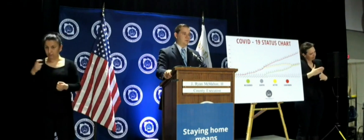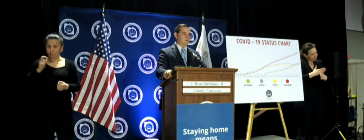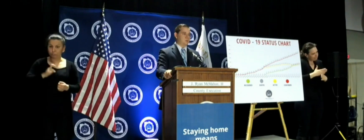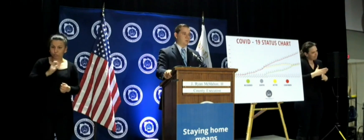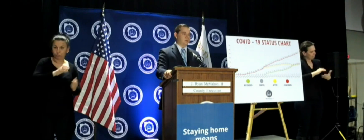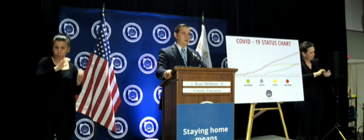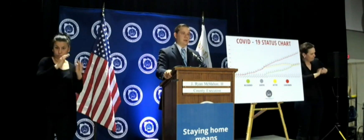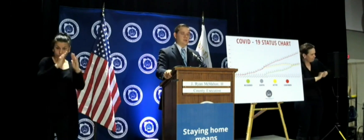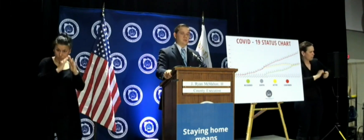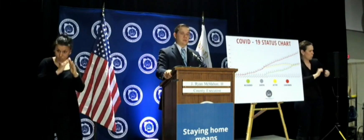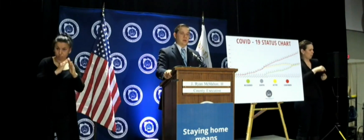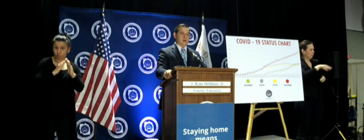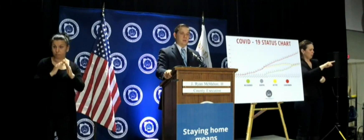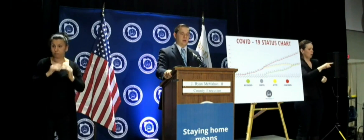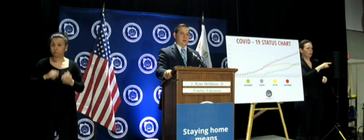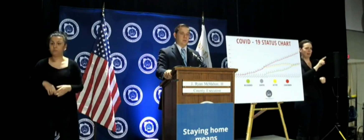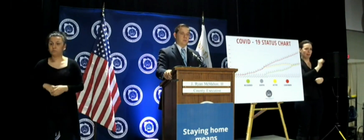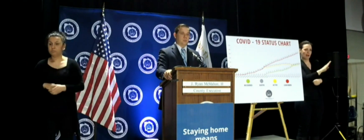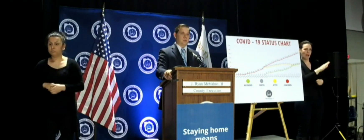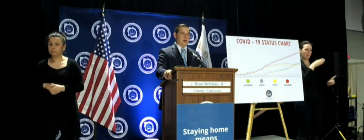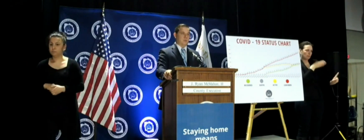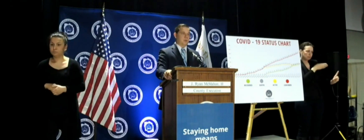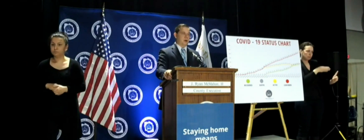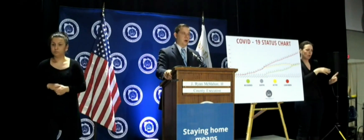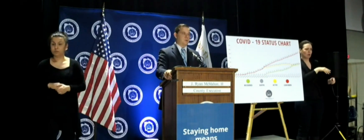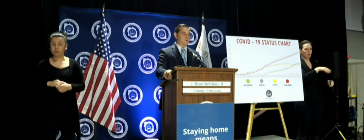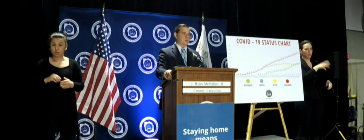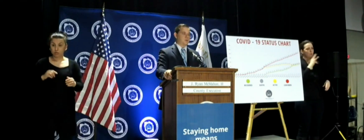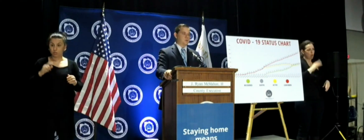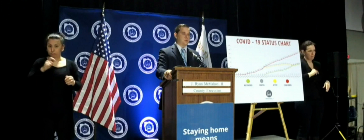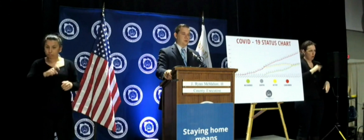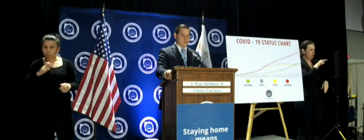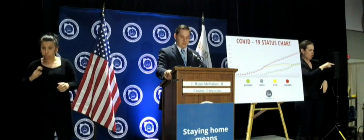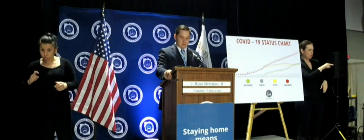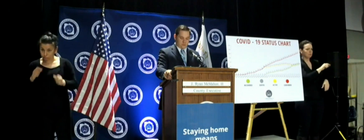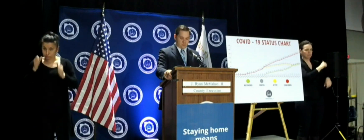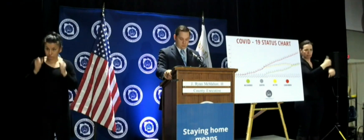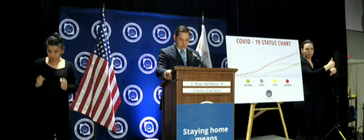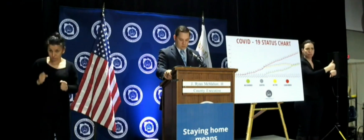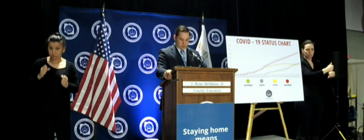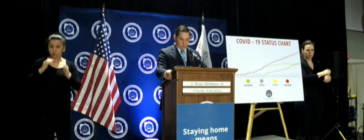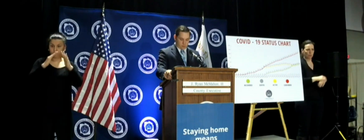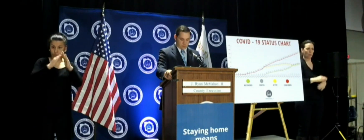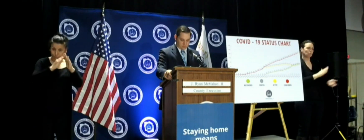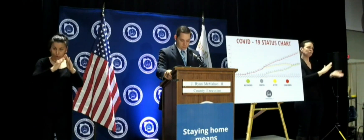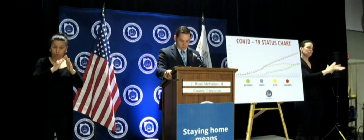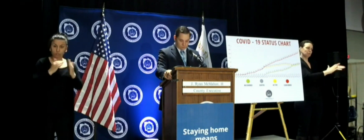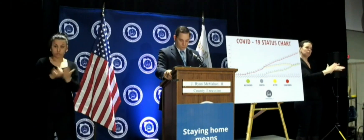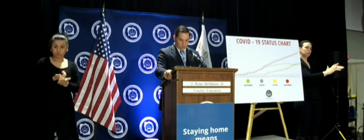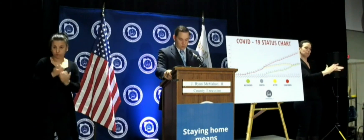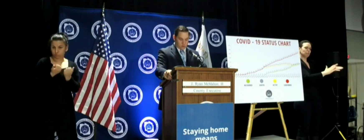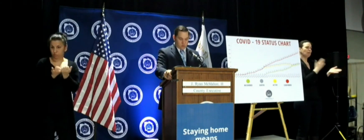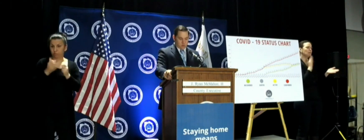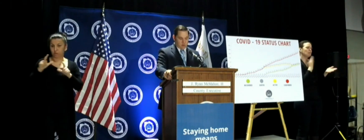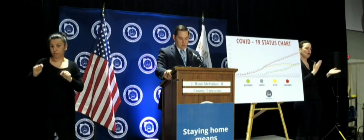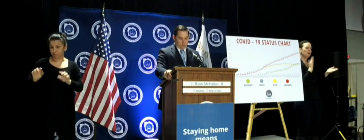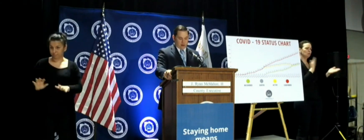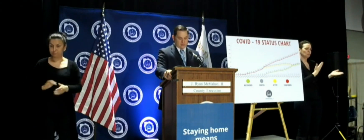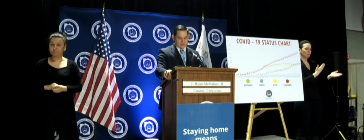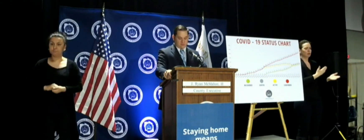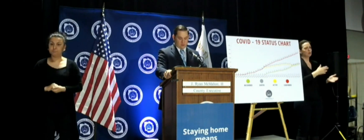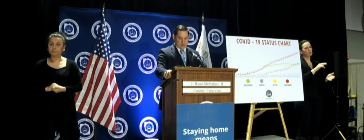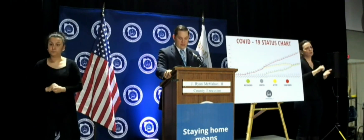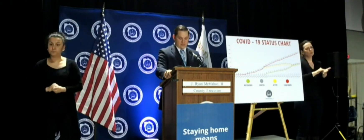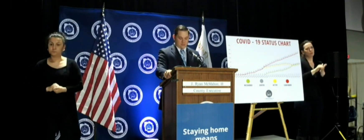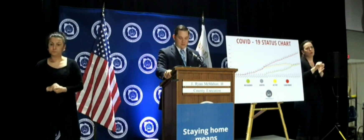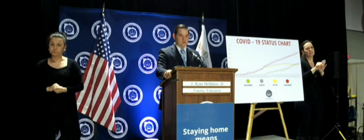need to engage and complement our resources with theirs in this effort. That's why we're doing this.